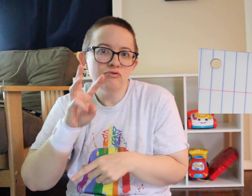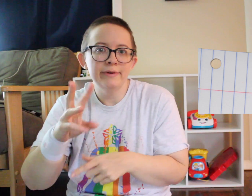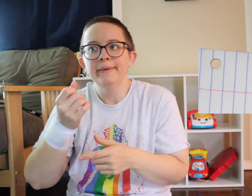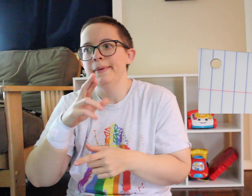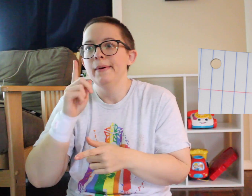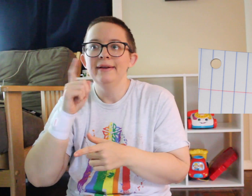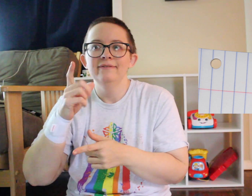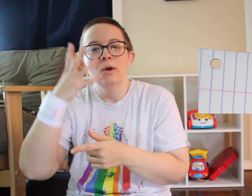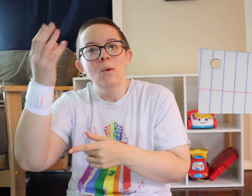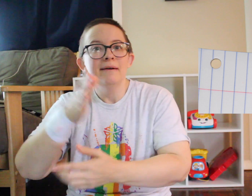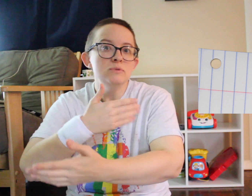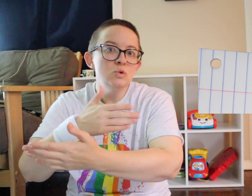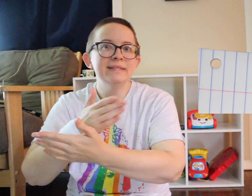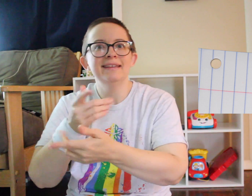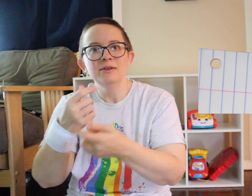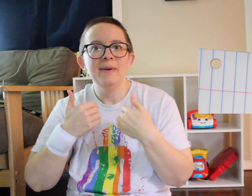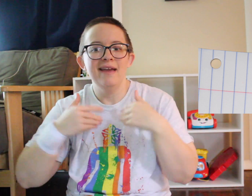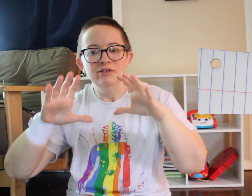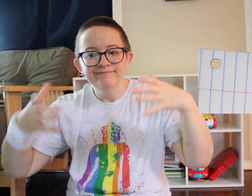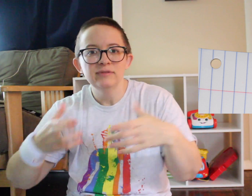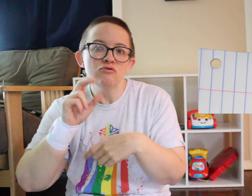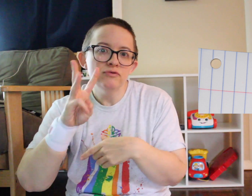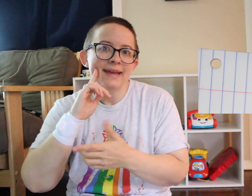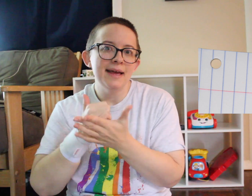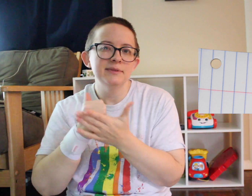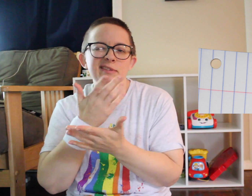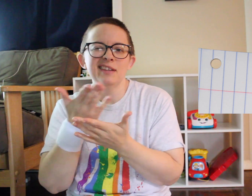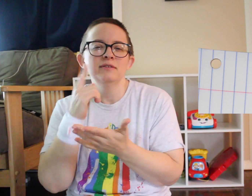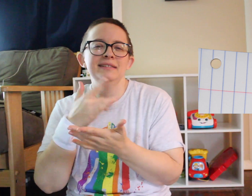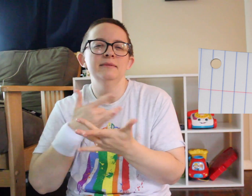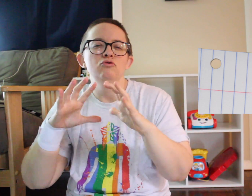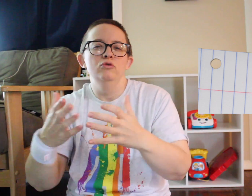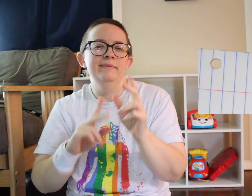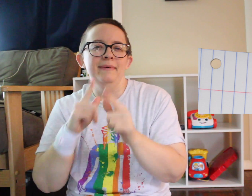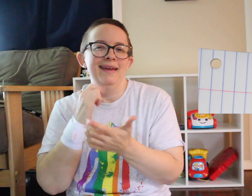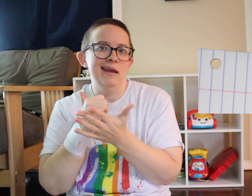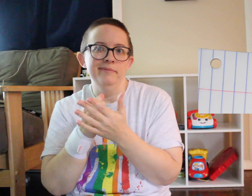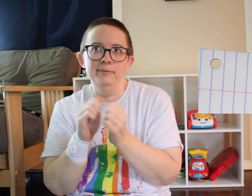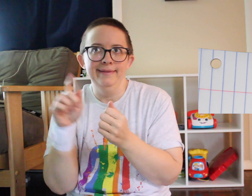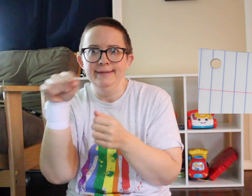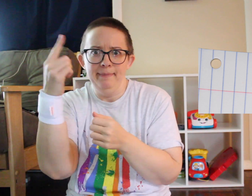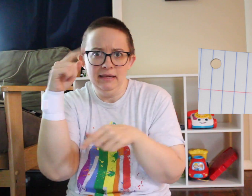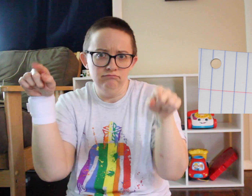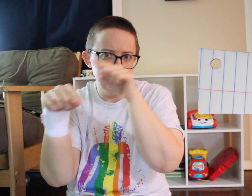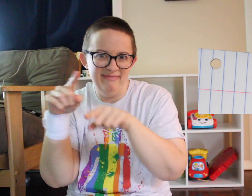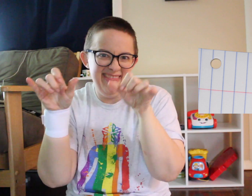help around the boat. That's the crew. Or you could, if you go out to music, you have like a crew that helps to set up things. Like on stage, it's usually a group of people that helps with